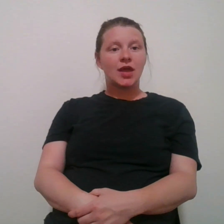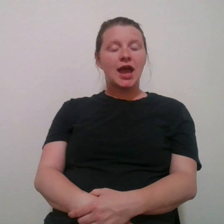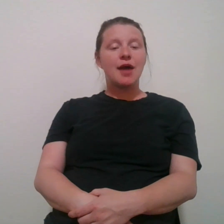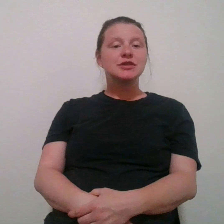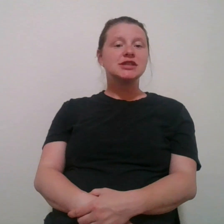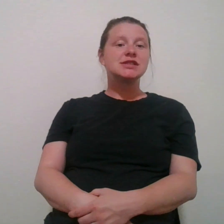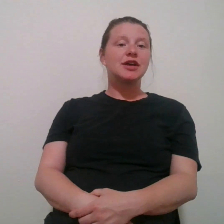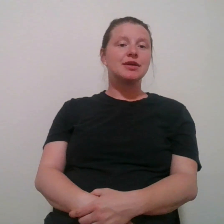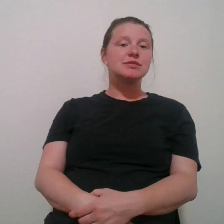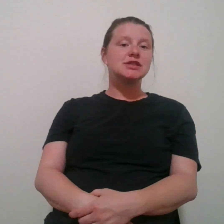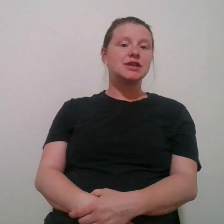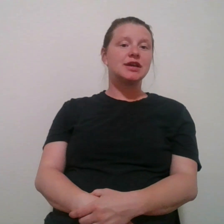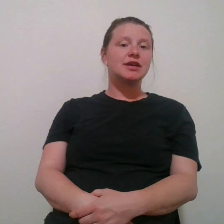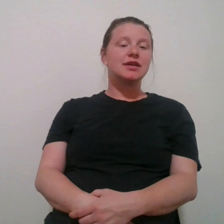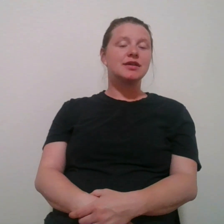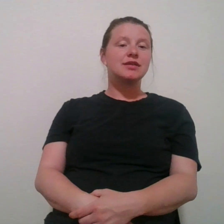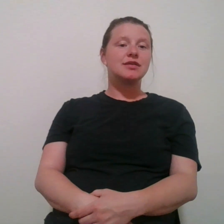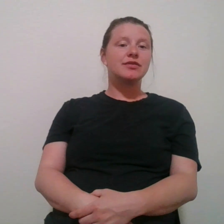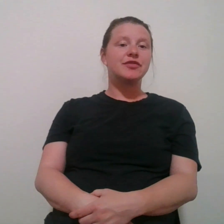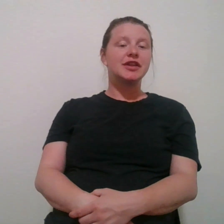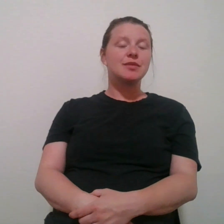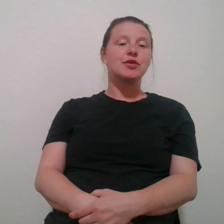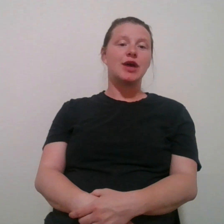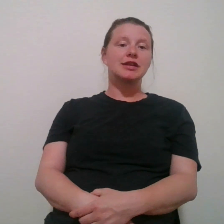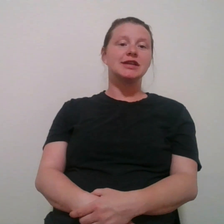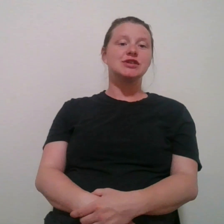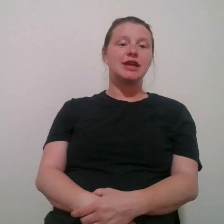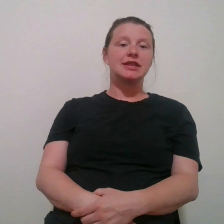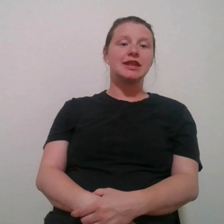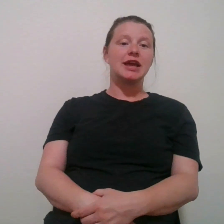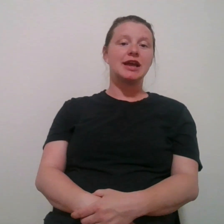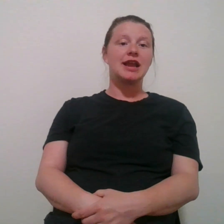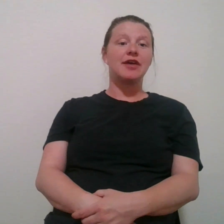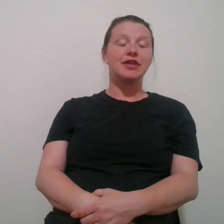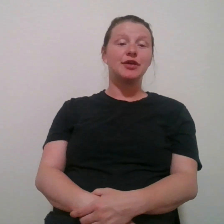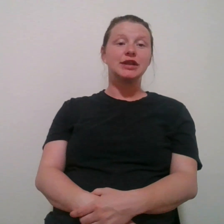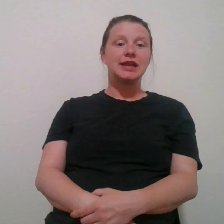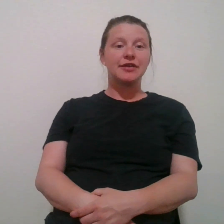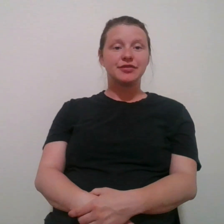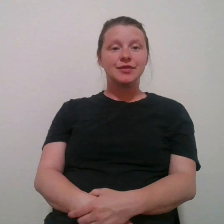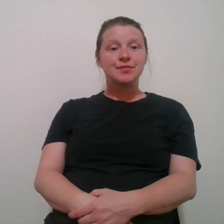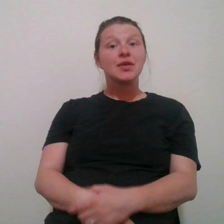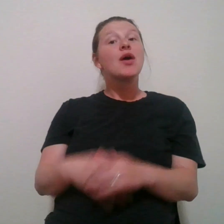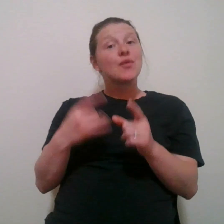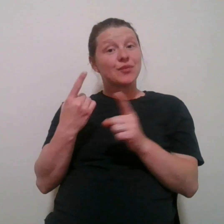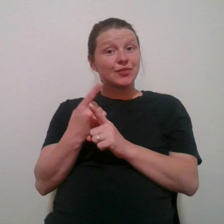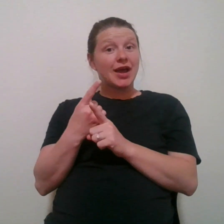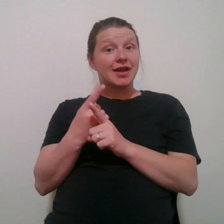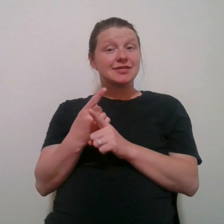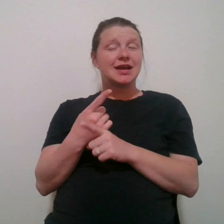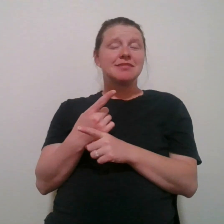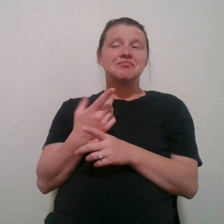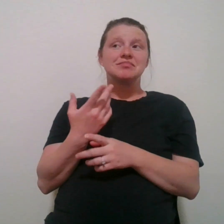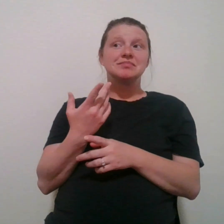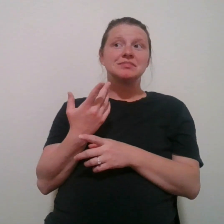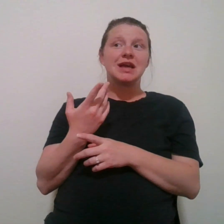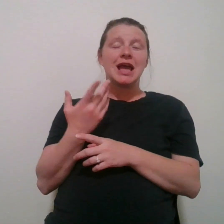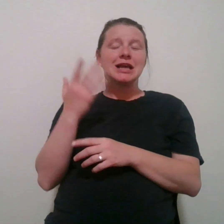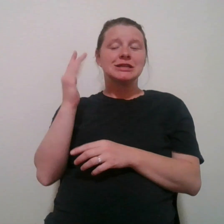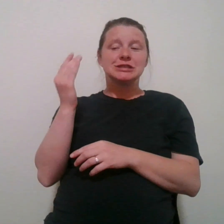Then we just tell them to feed them Right. correctly so that You know, you're right, Ray. It seems to me that a lot of the children that we find that have gone